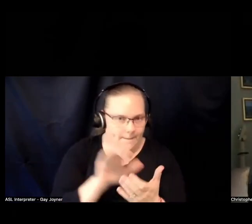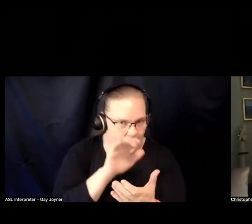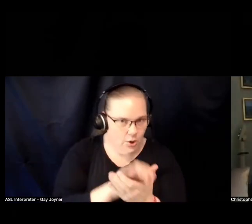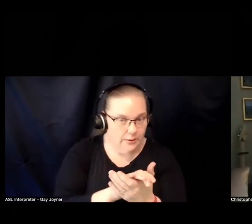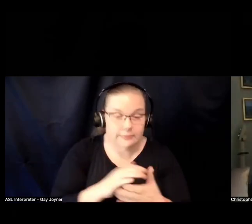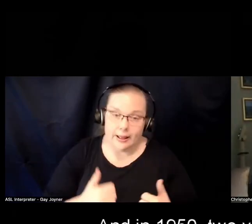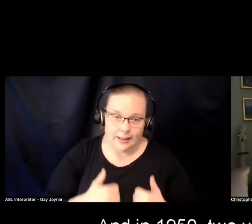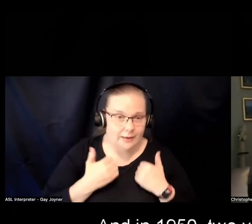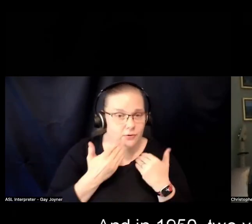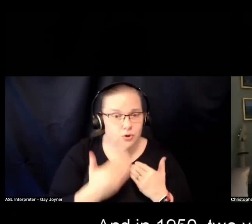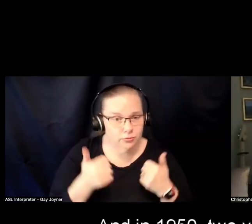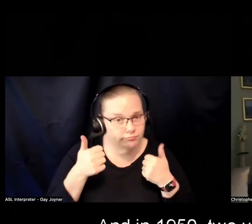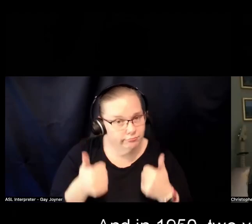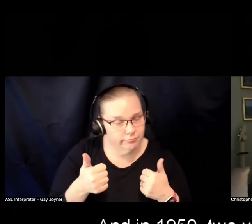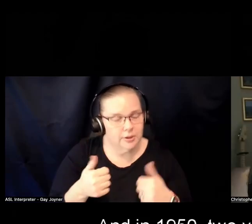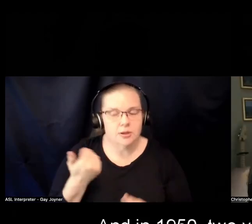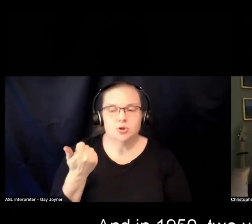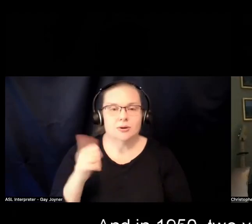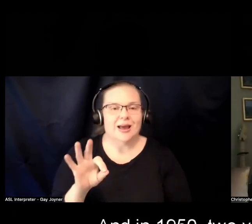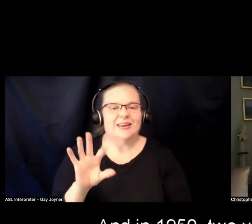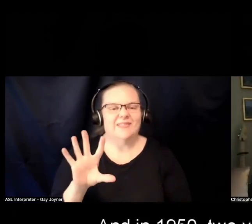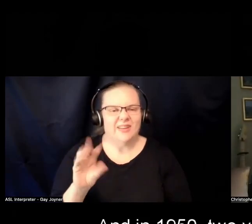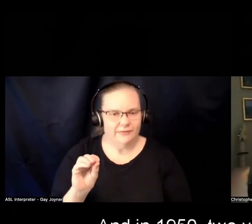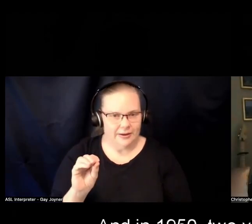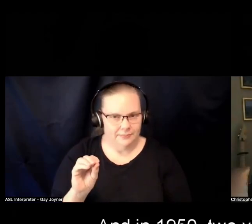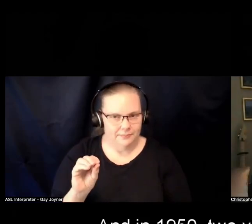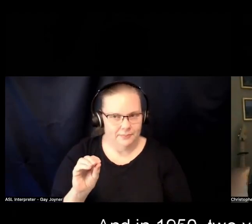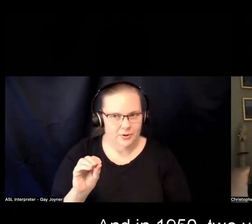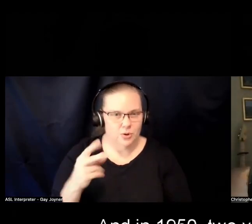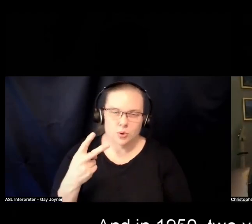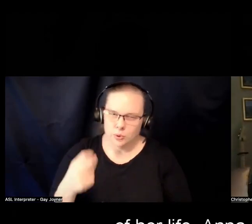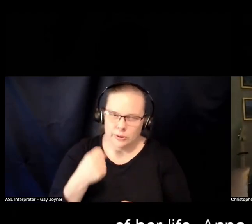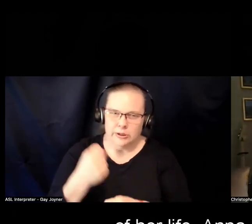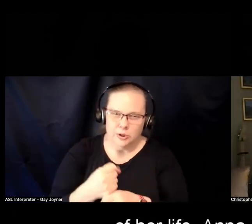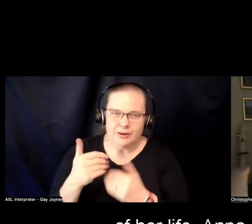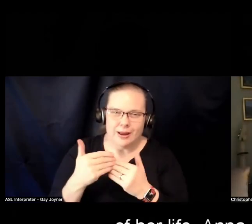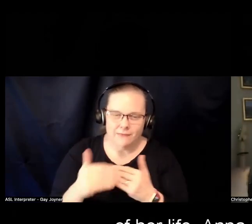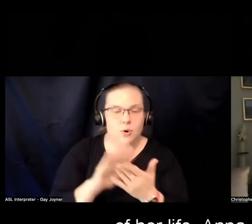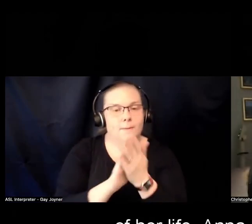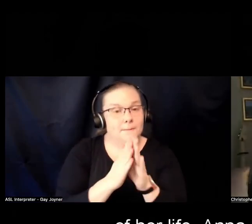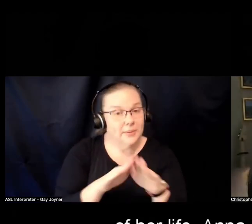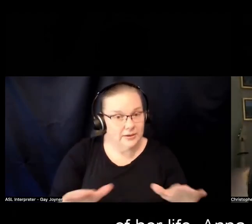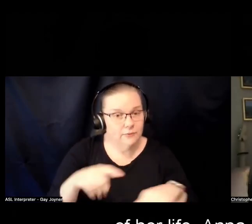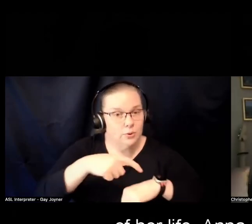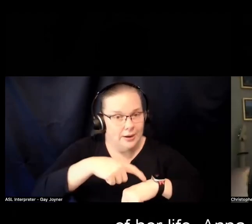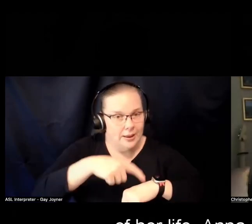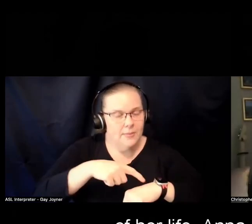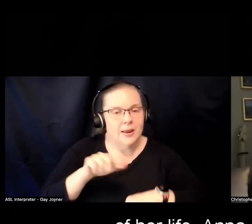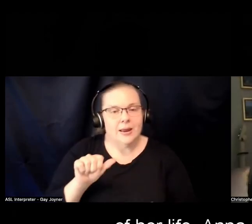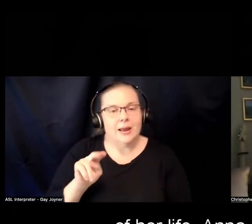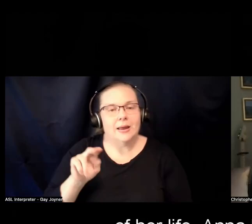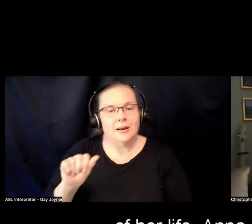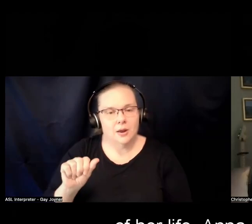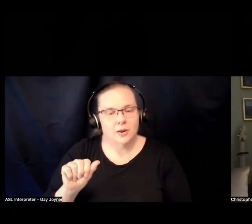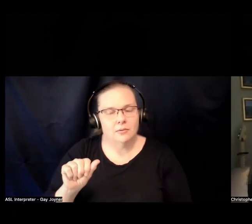good. And in 1950, 2 years after this sort of peaceful period of her life, Anna Rosenberg receives